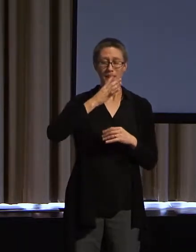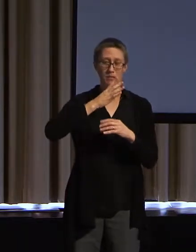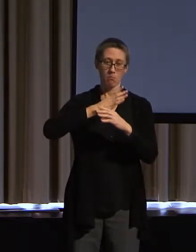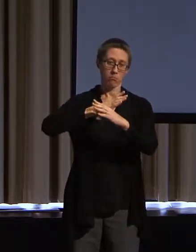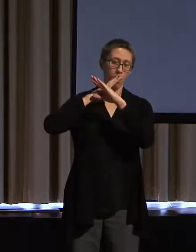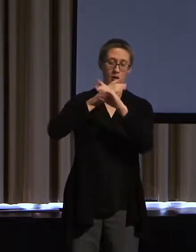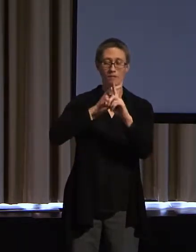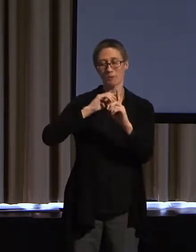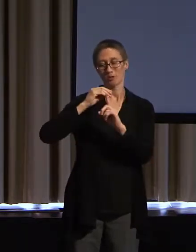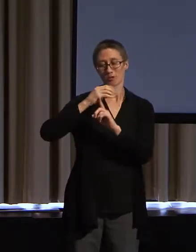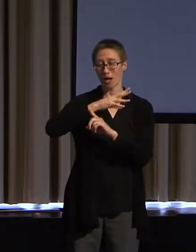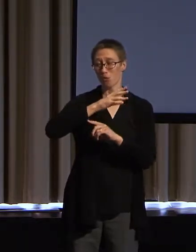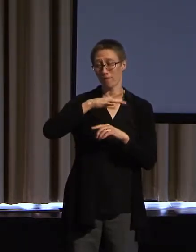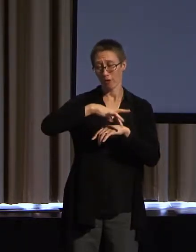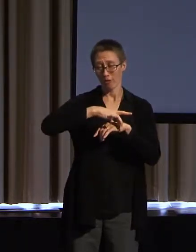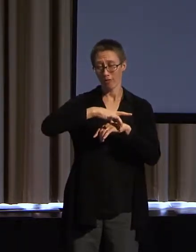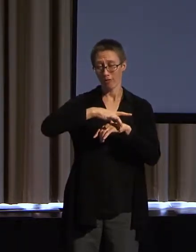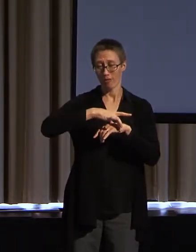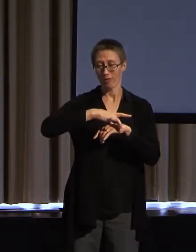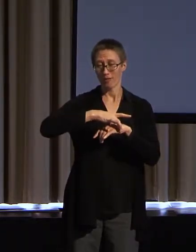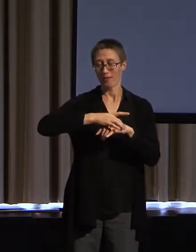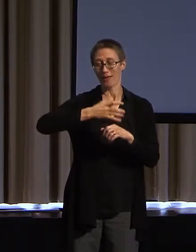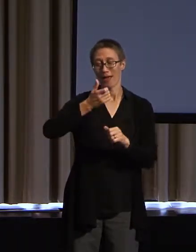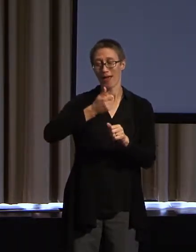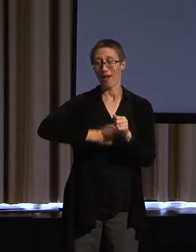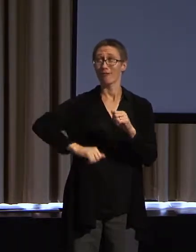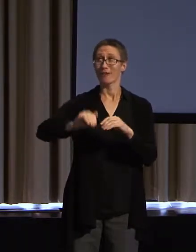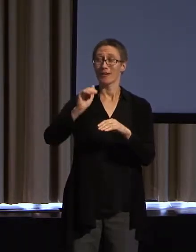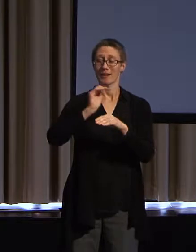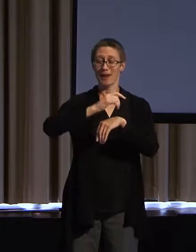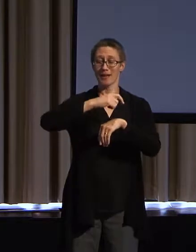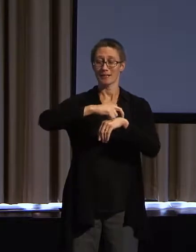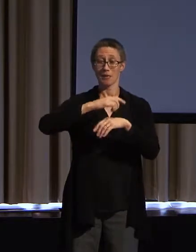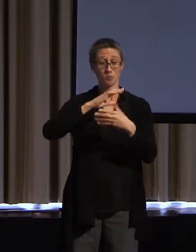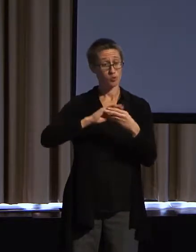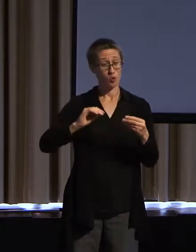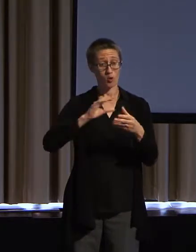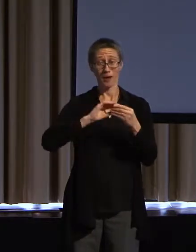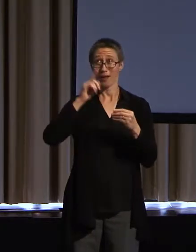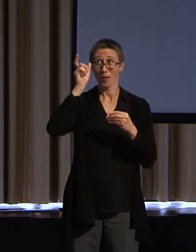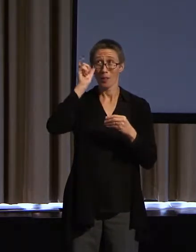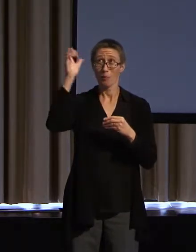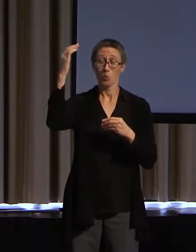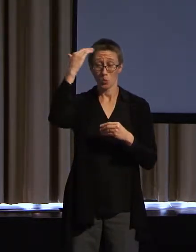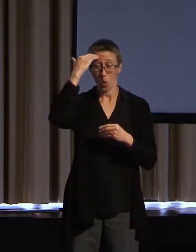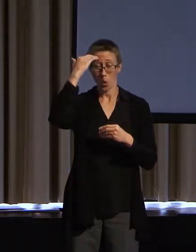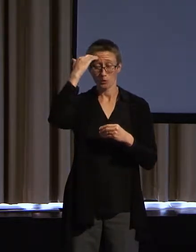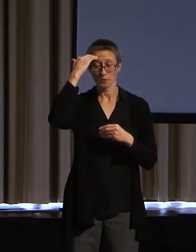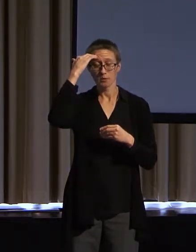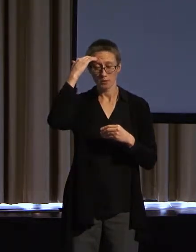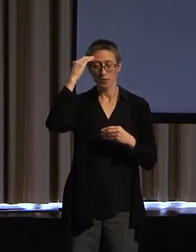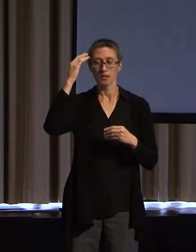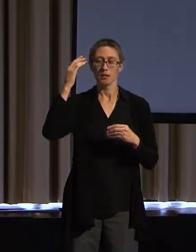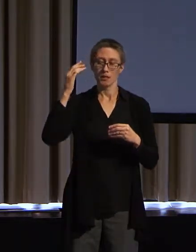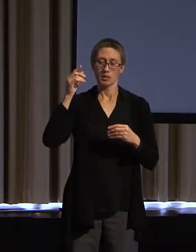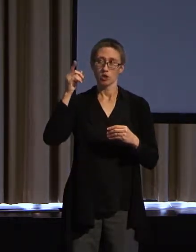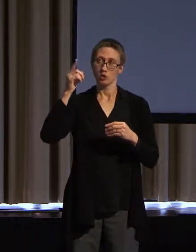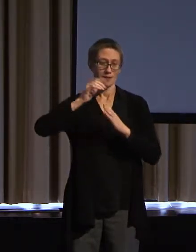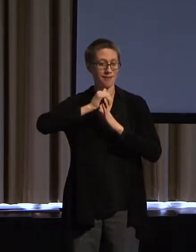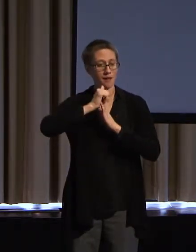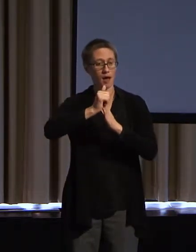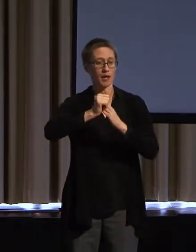Most every nighttime story she's ever known is one where light fills her sky, one where she guides oceans, animals, and